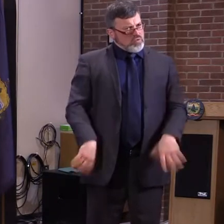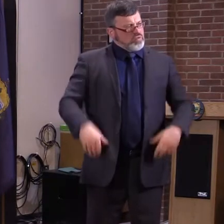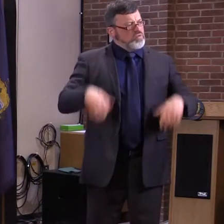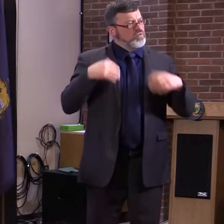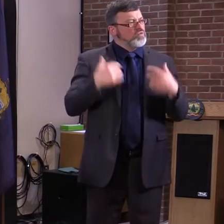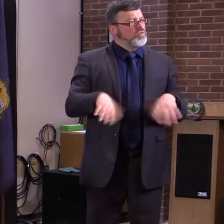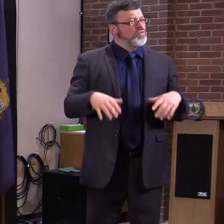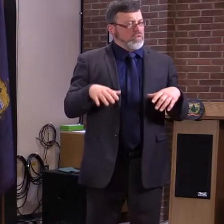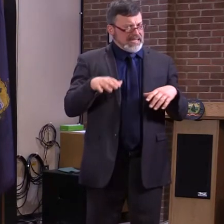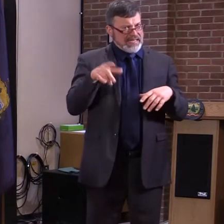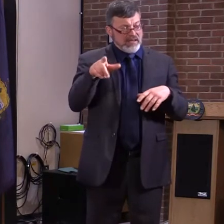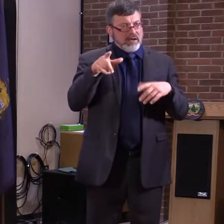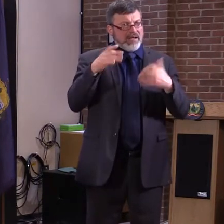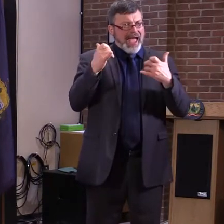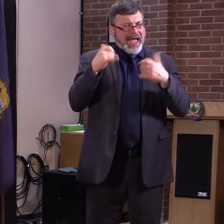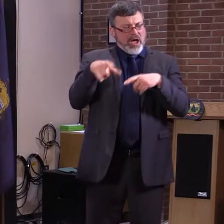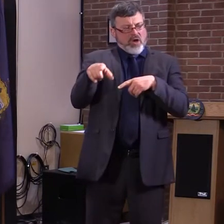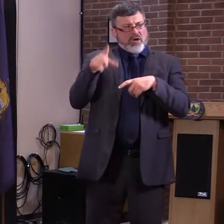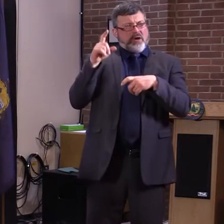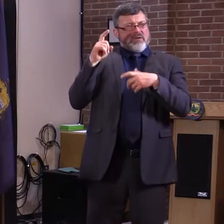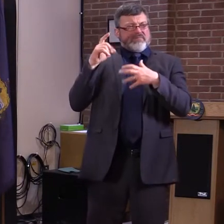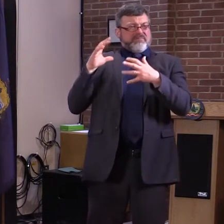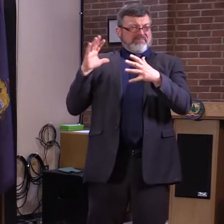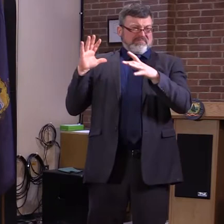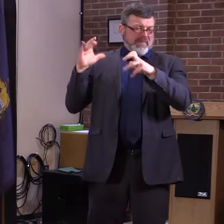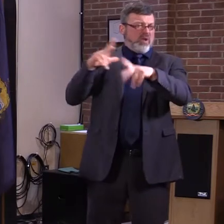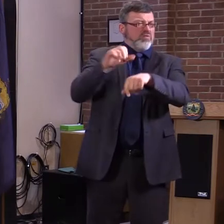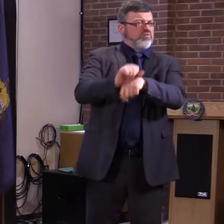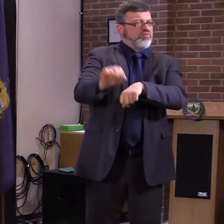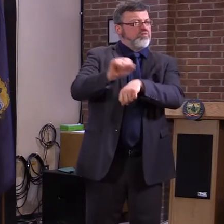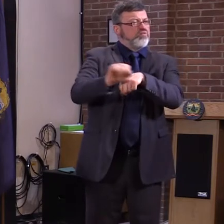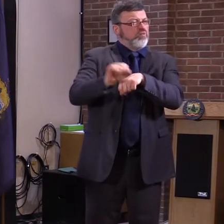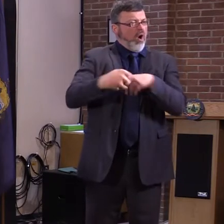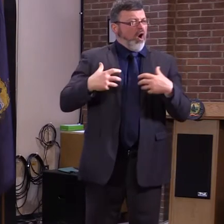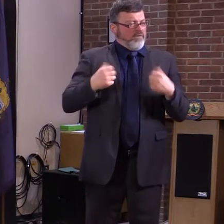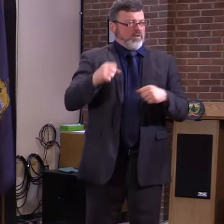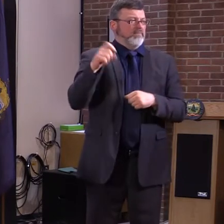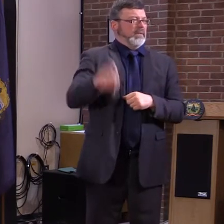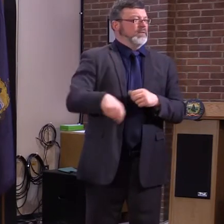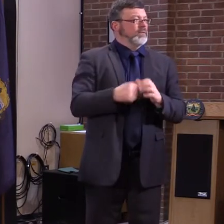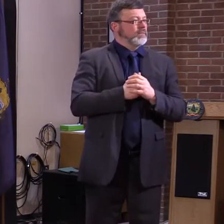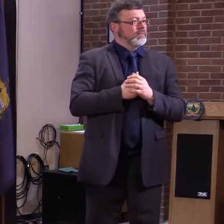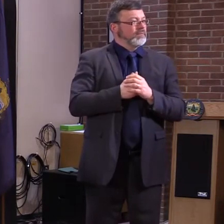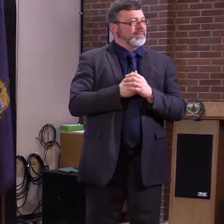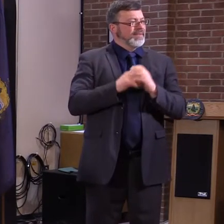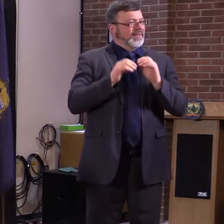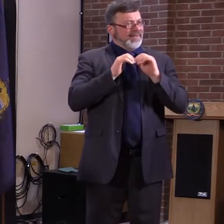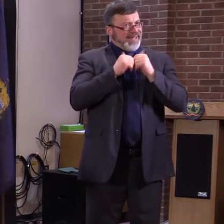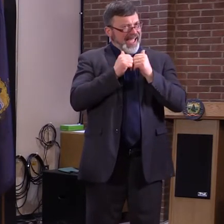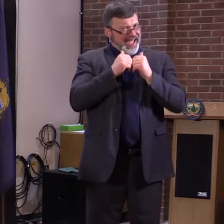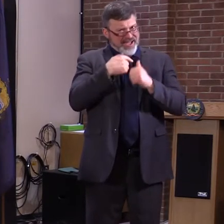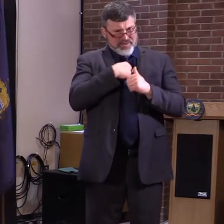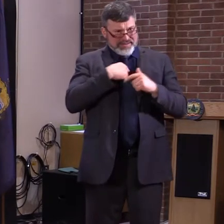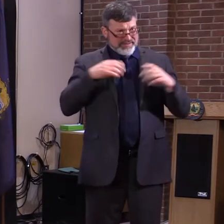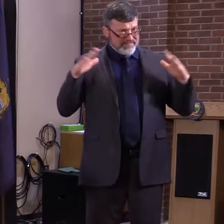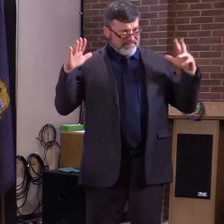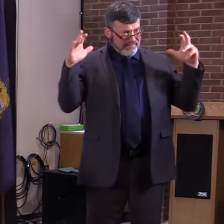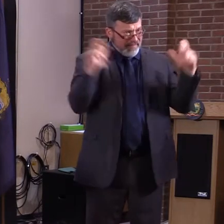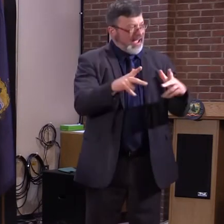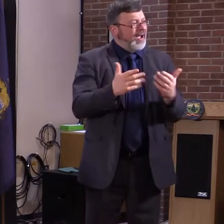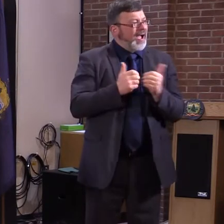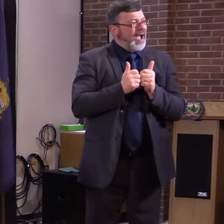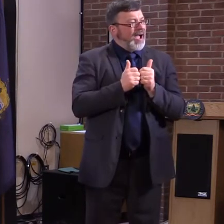We see the light at the end of the tunnel, but the best way to get us all finally closer to normal is to become updated on your